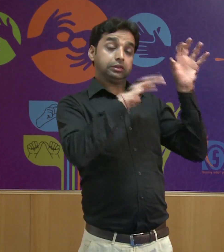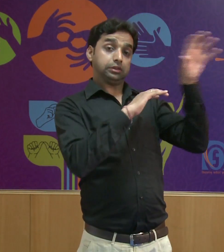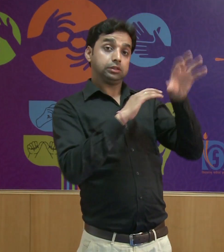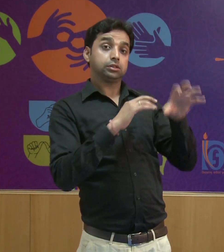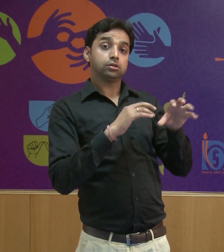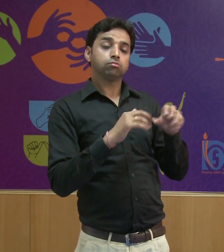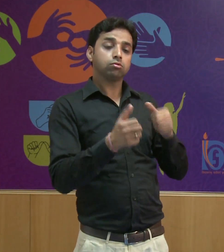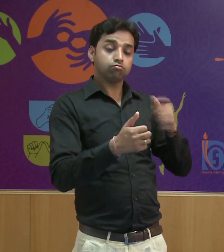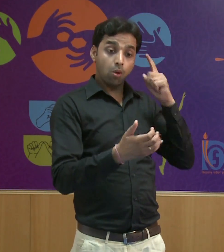strictly.